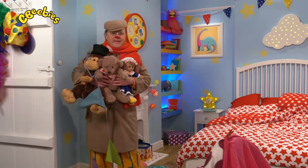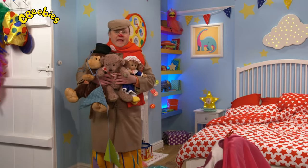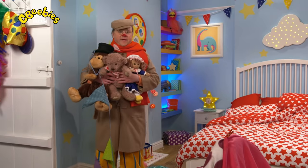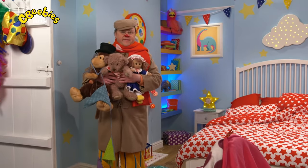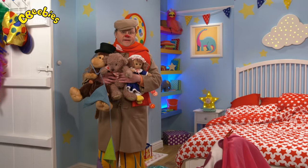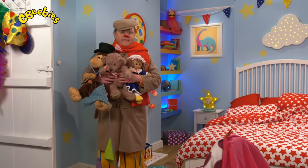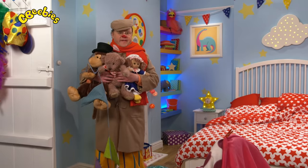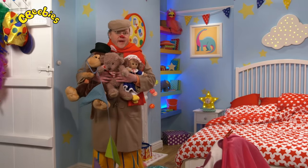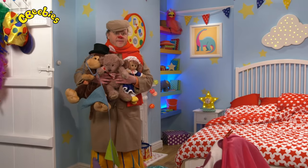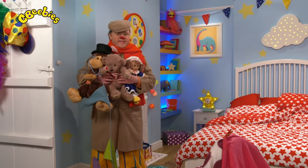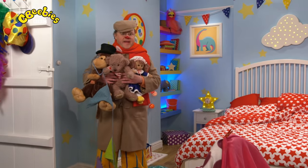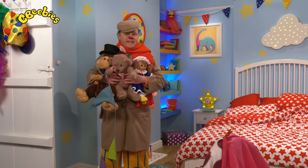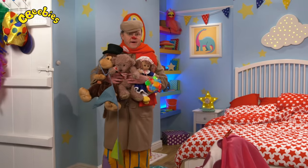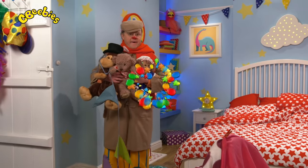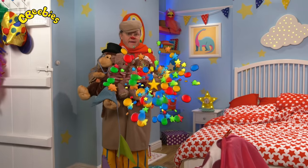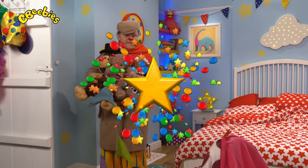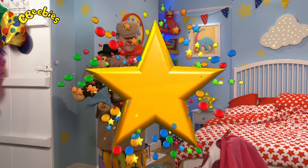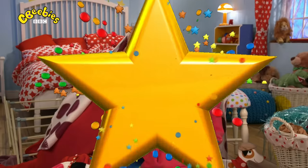that looks like a very cozy den the boy